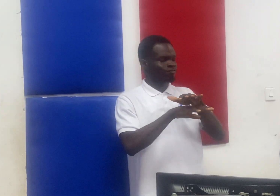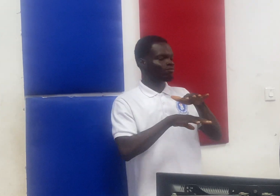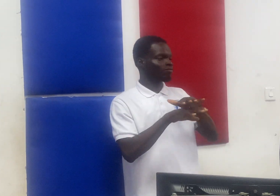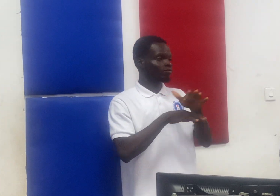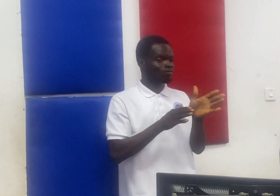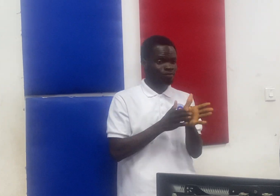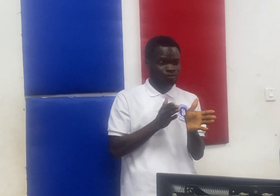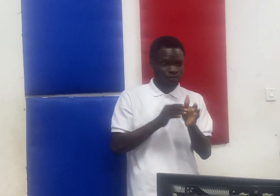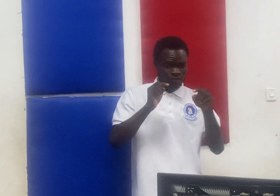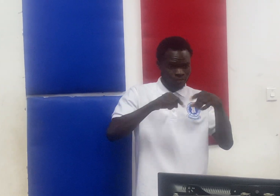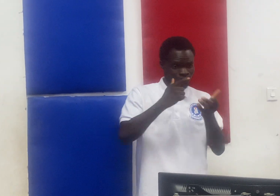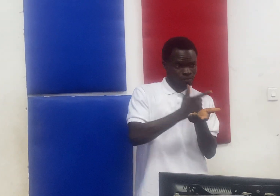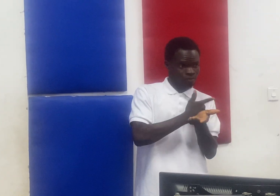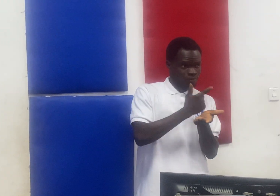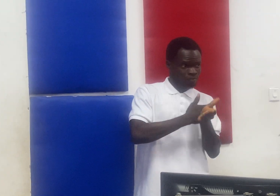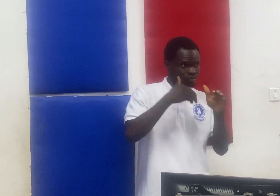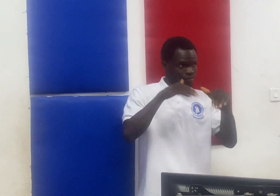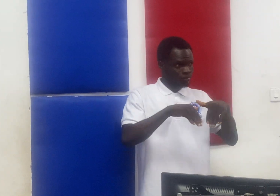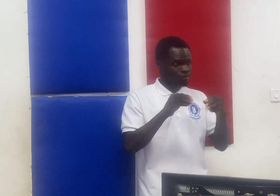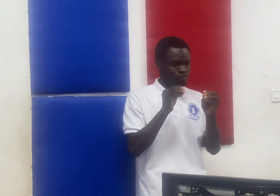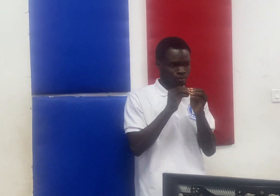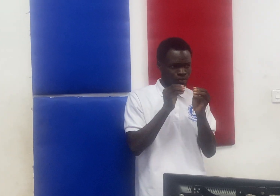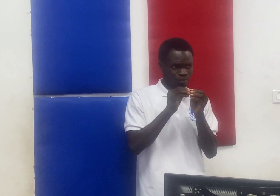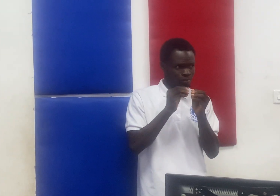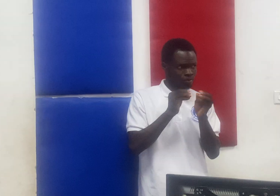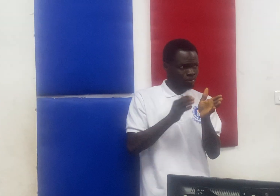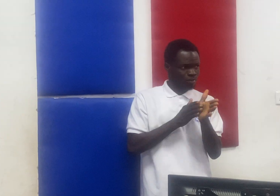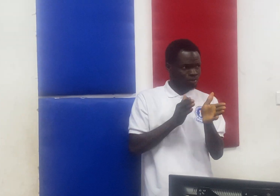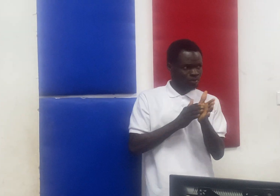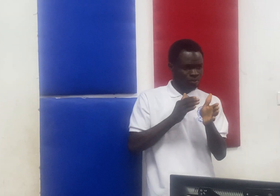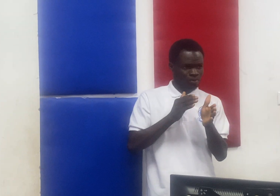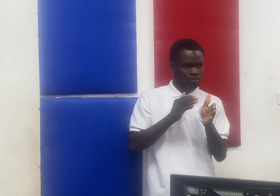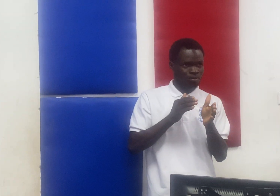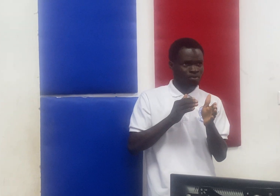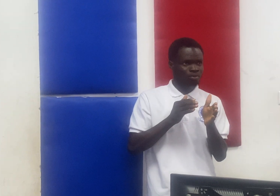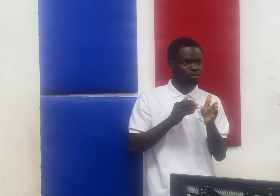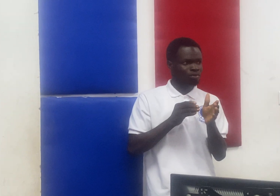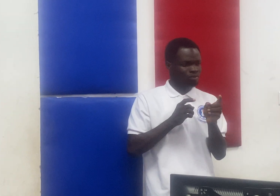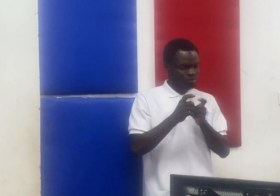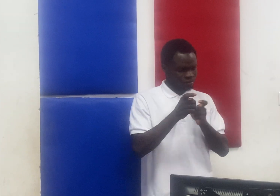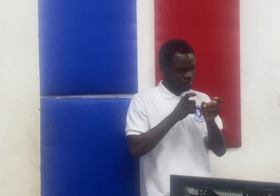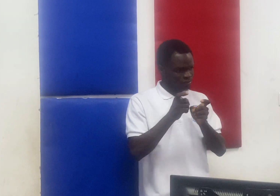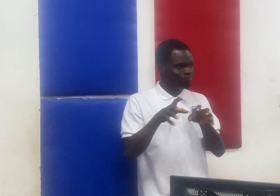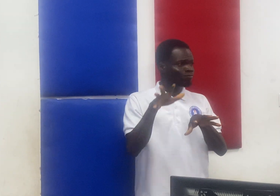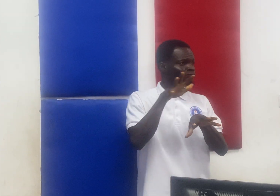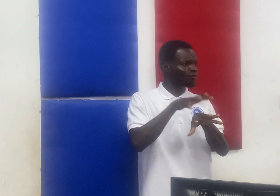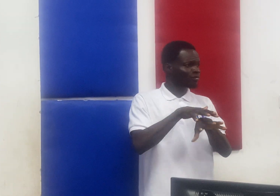Ghana, most of our schools are running inclusive. So